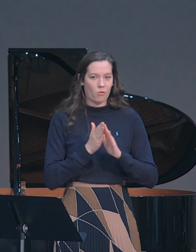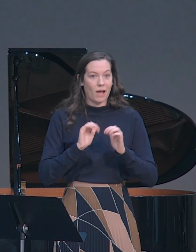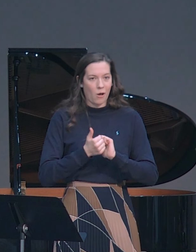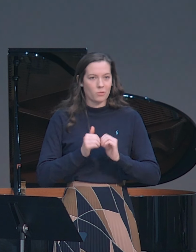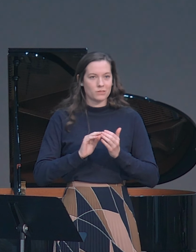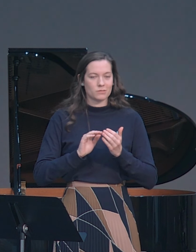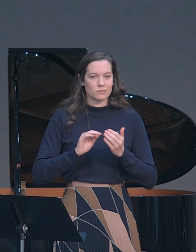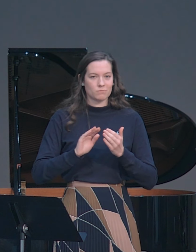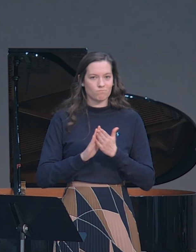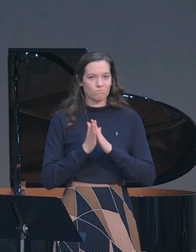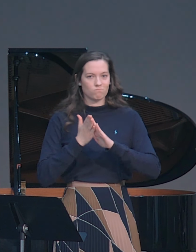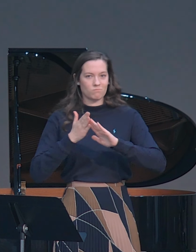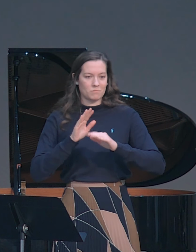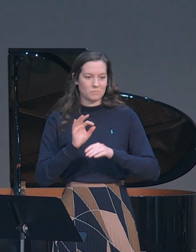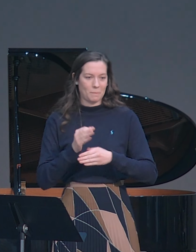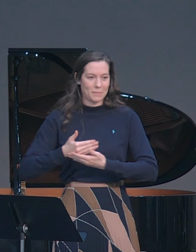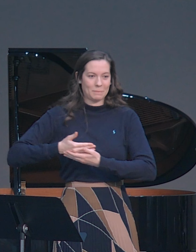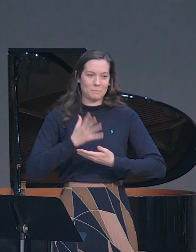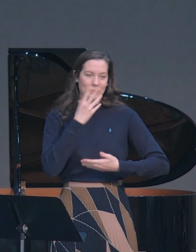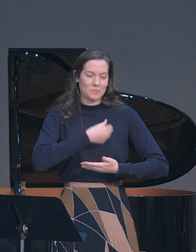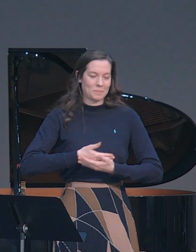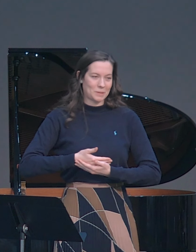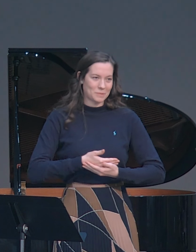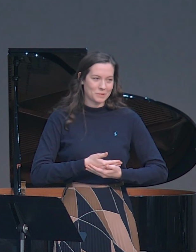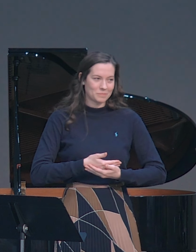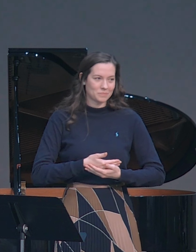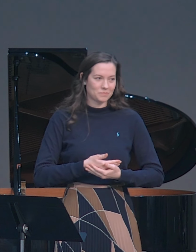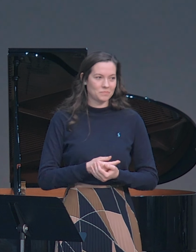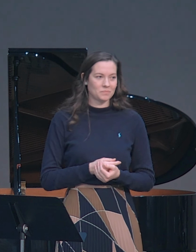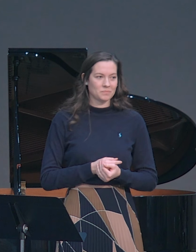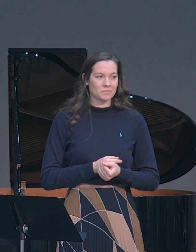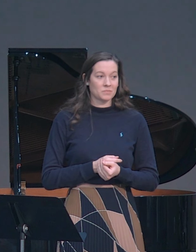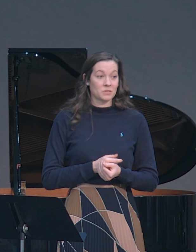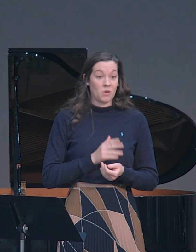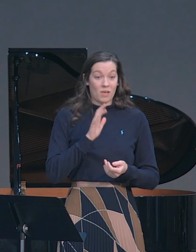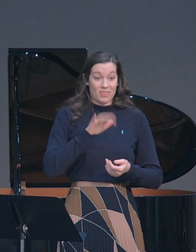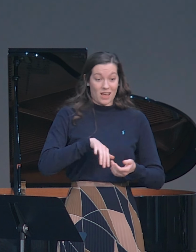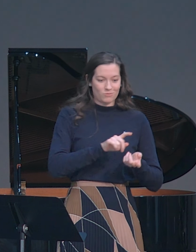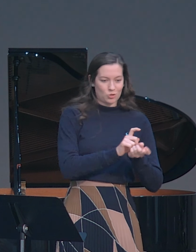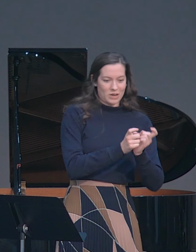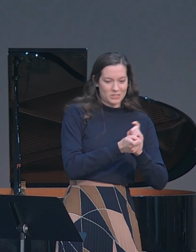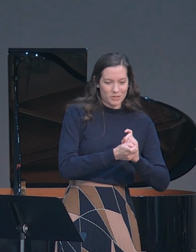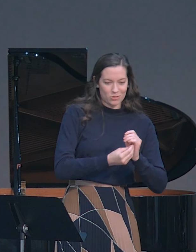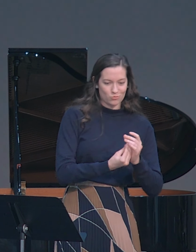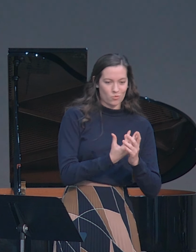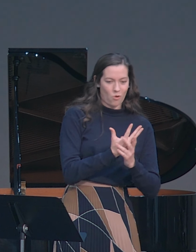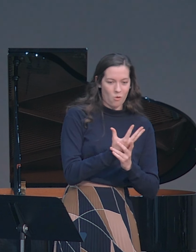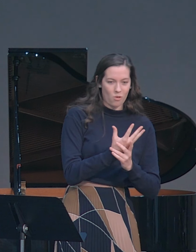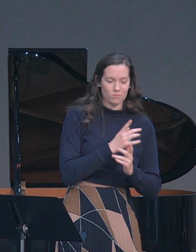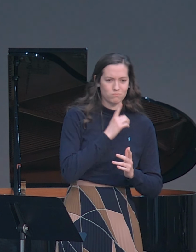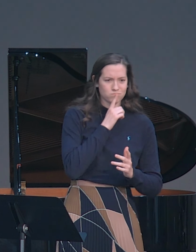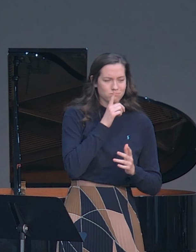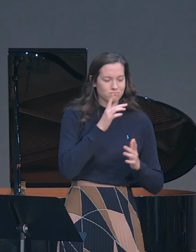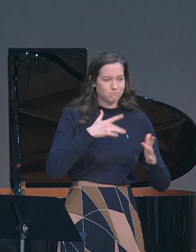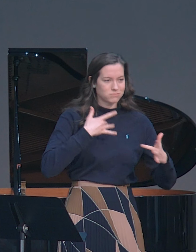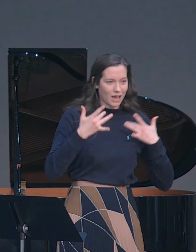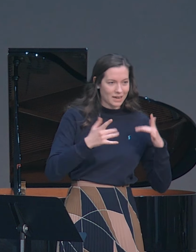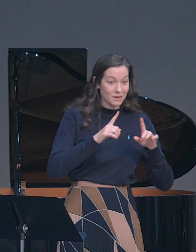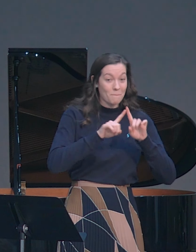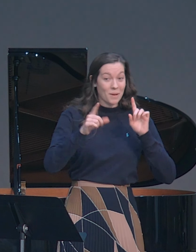baby. But while that transformation process is one of the most exciting ones to be a part of, there's